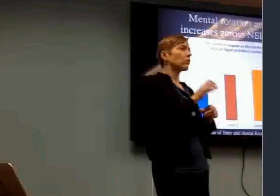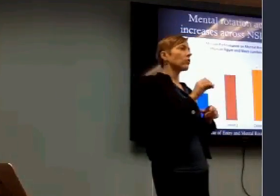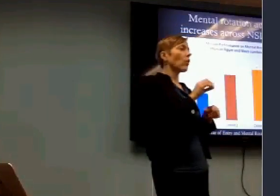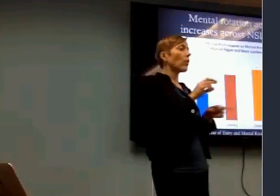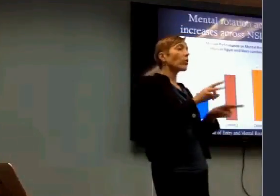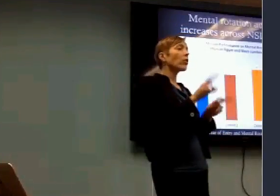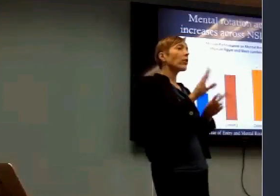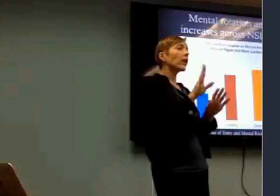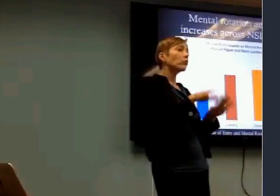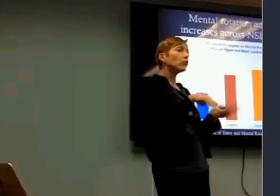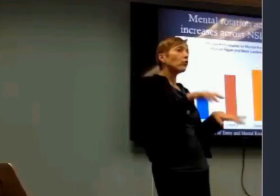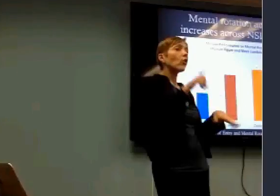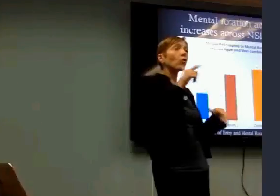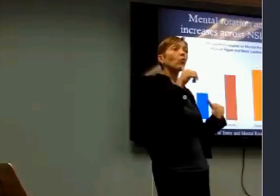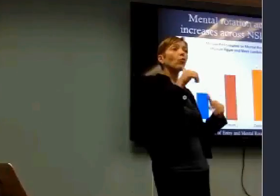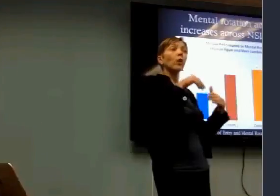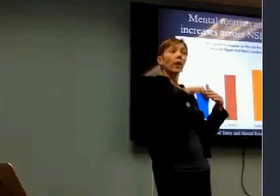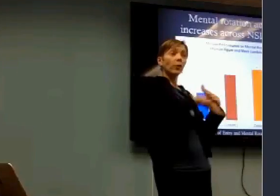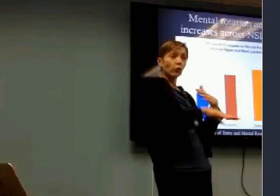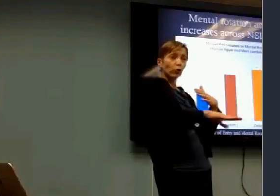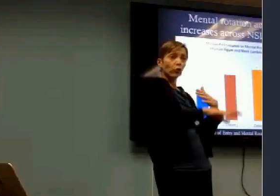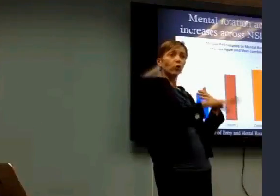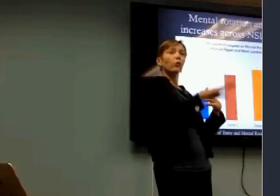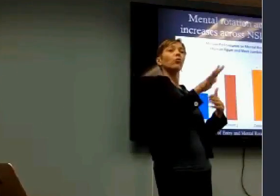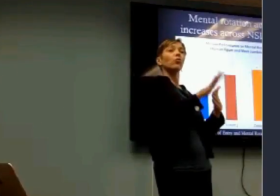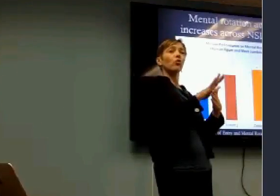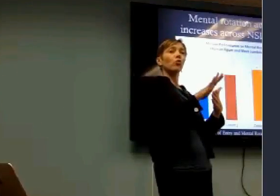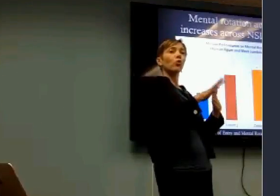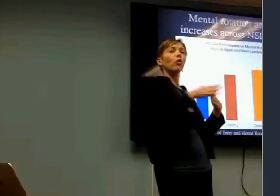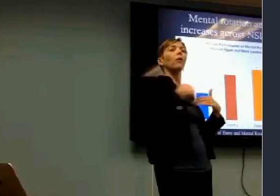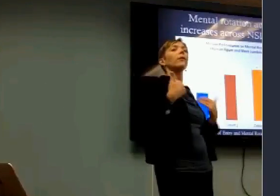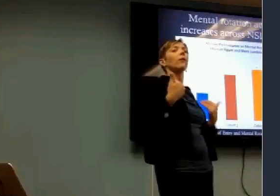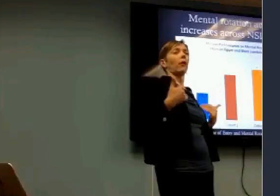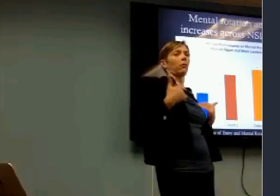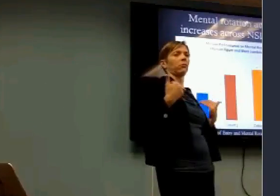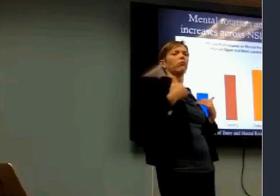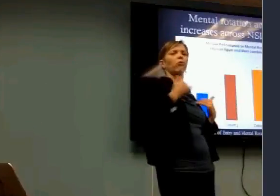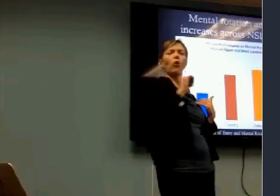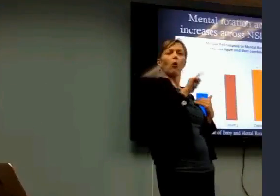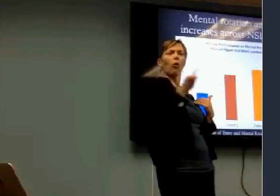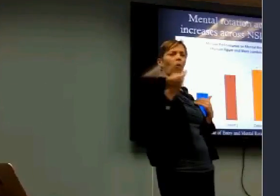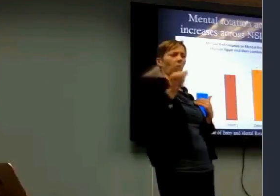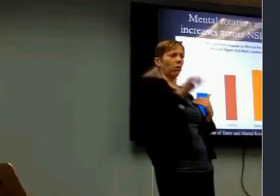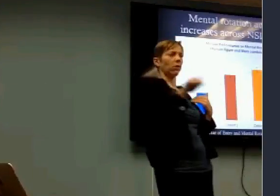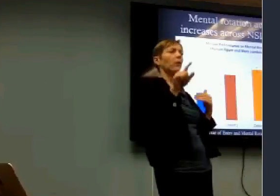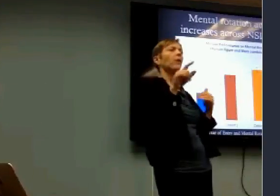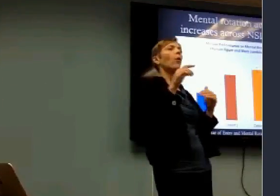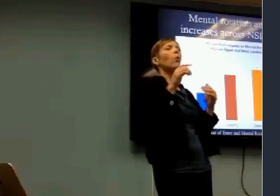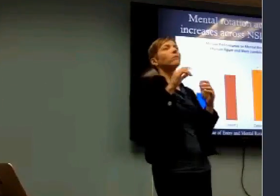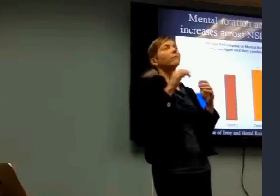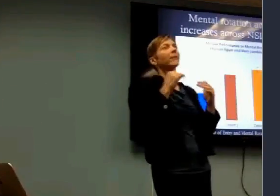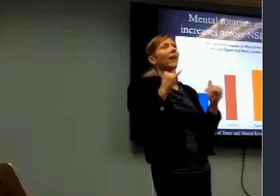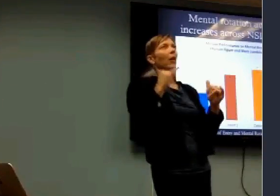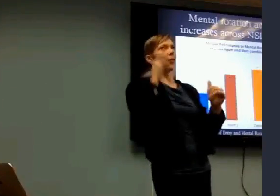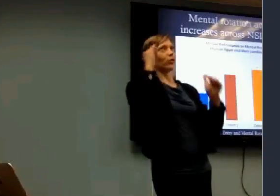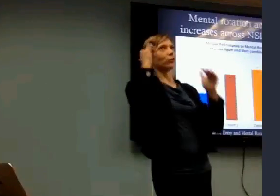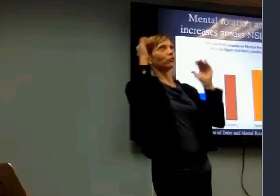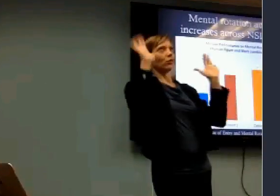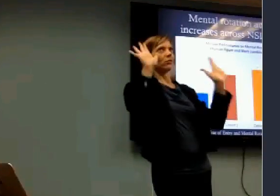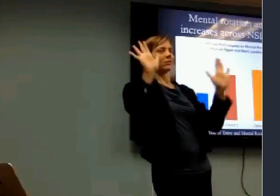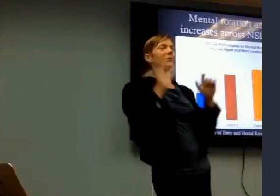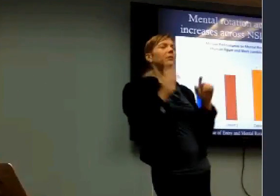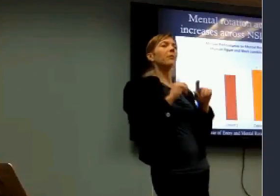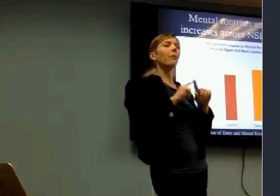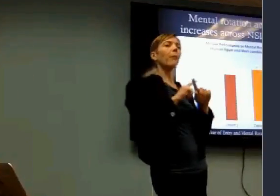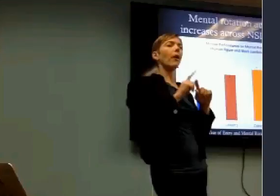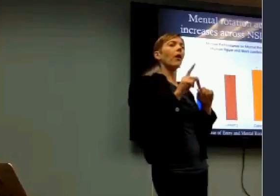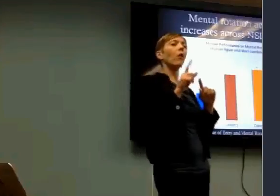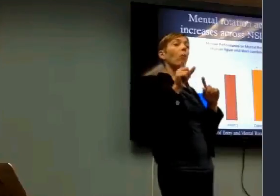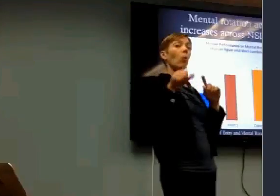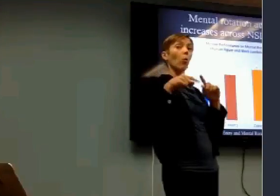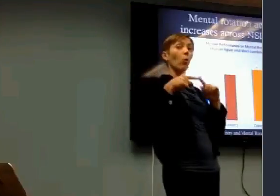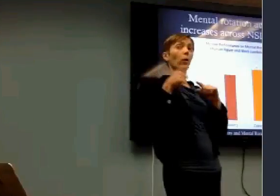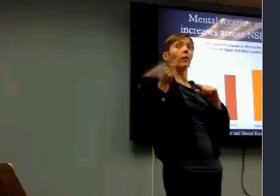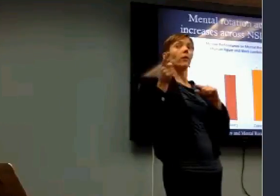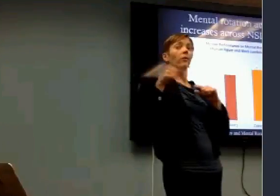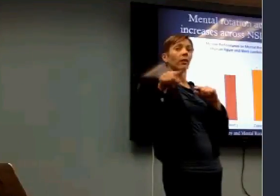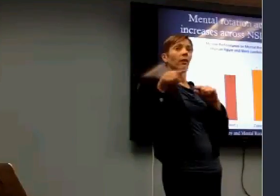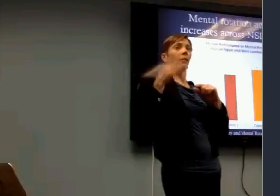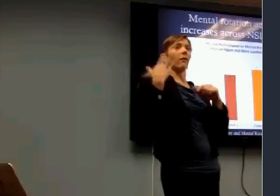the same age of exposure. It is when they arrived at school, and they arrived at school at a young age. I have mentioned